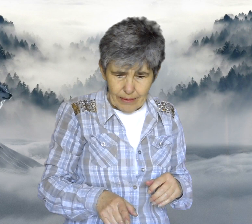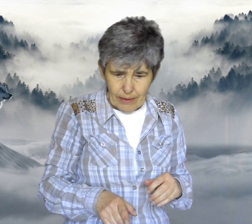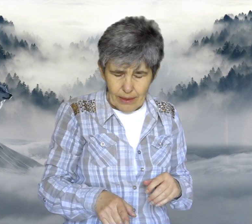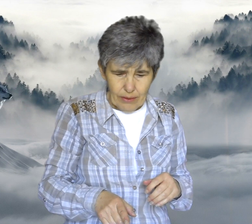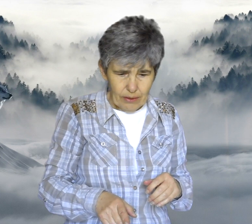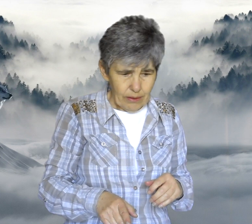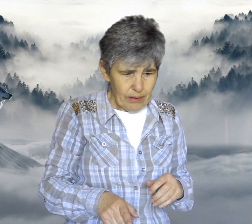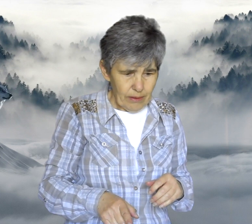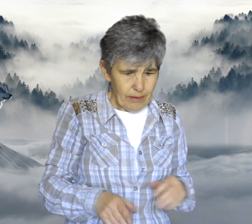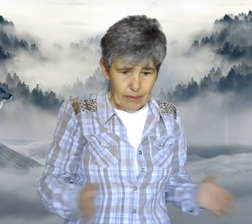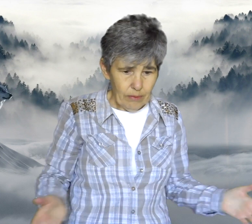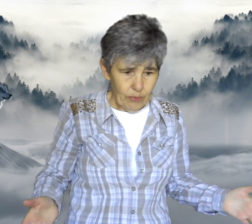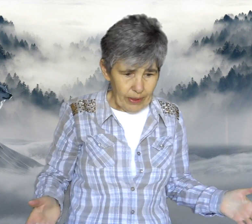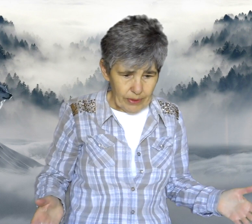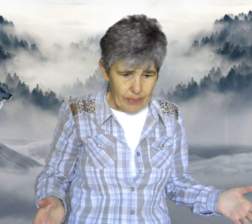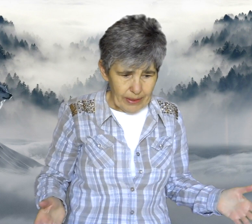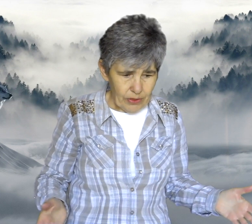And I thought, where is the mattress? I said,